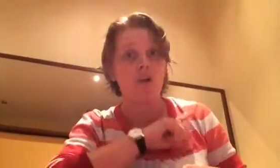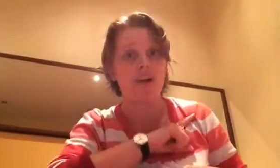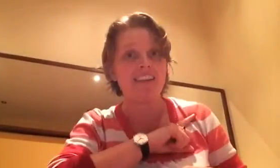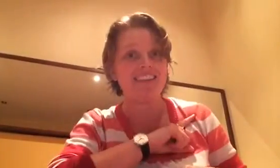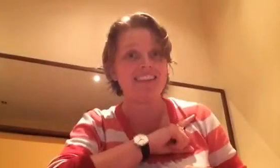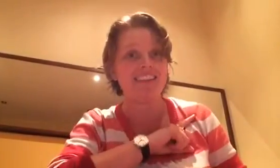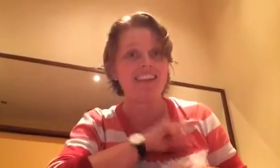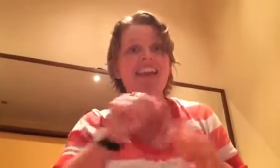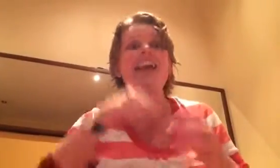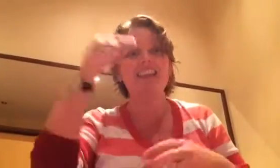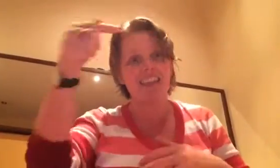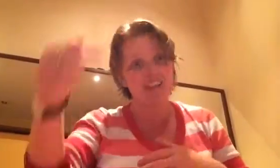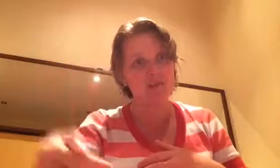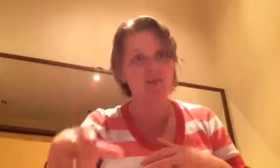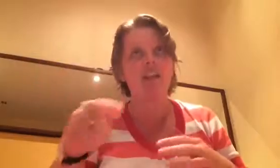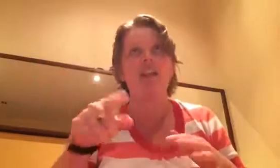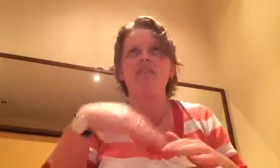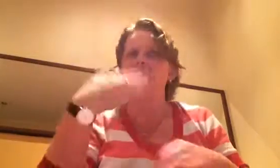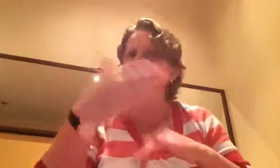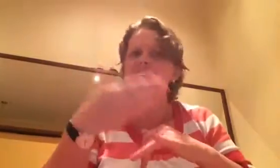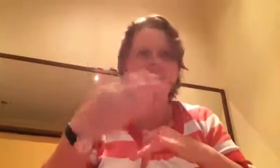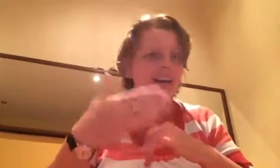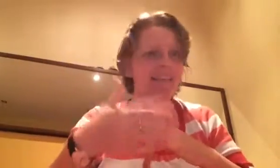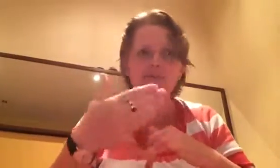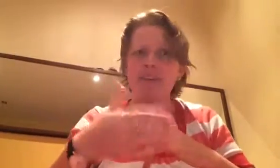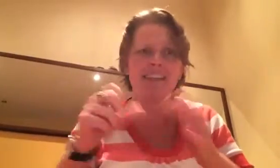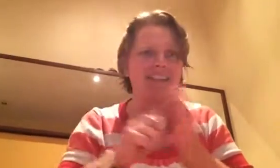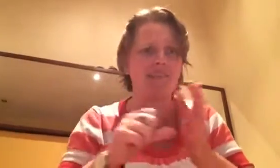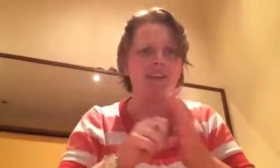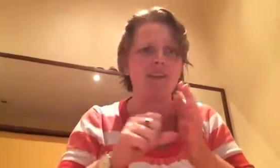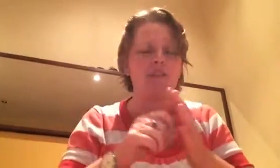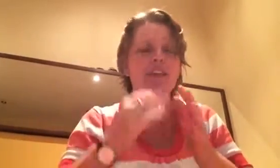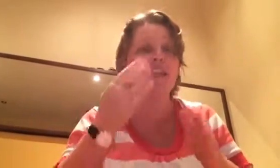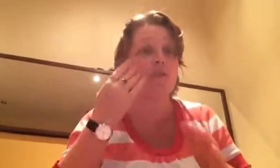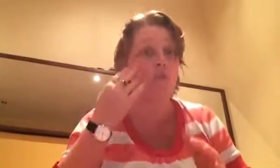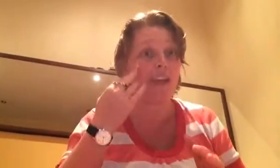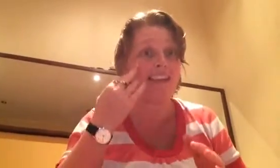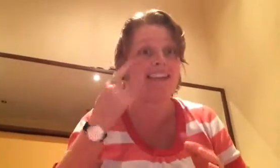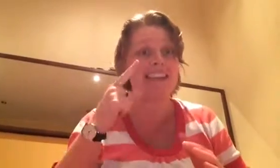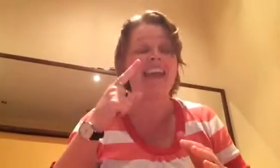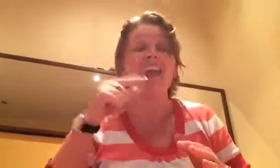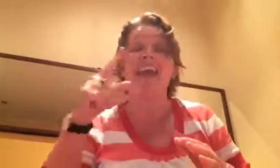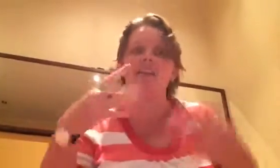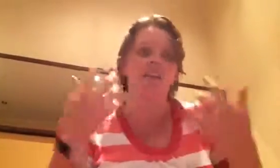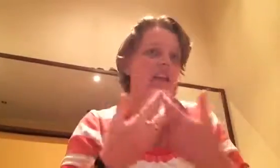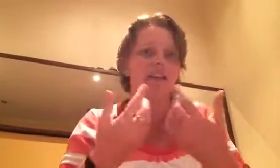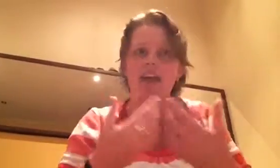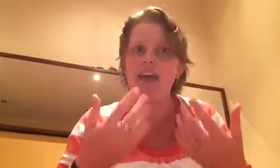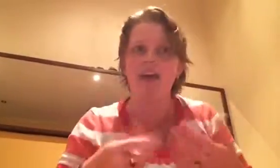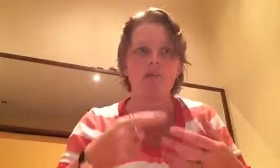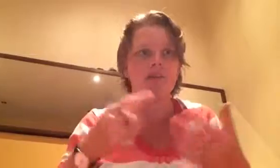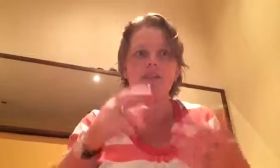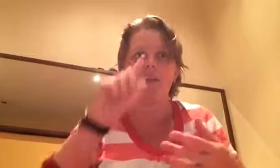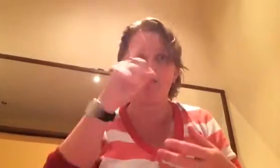why, and then you would, at the very last, really difficult, is when and how, is like